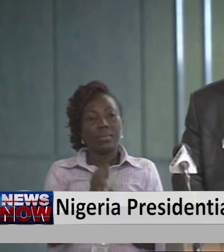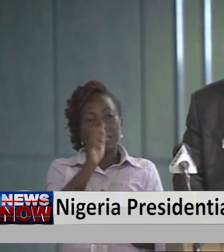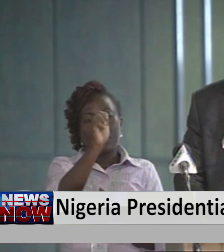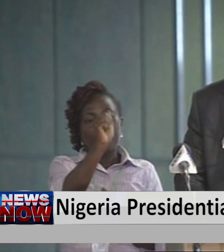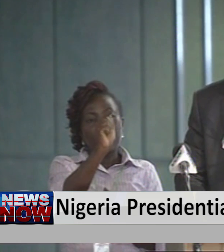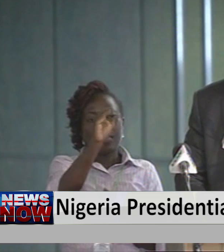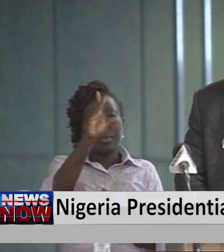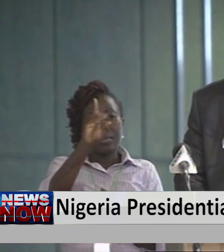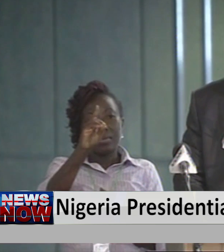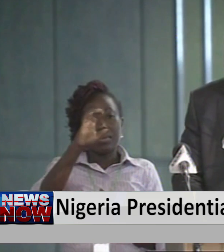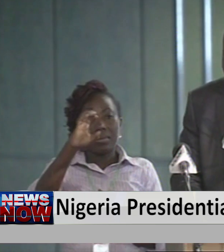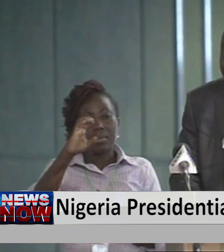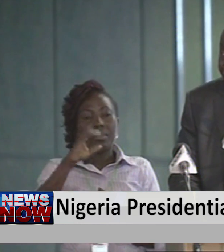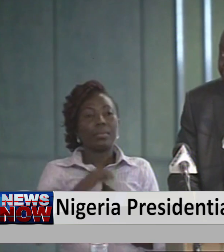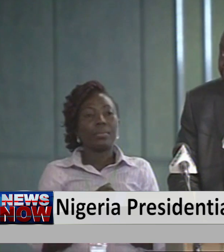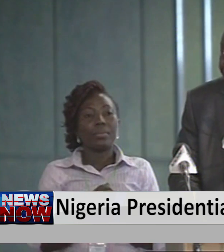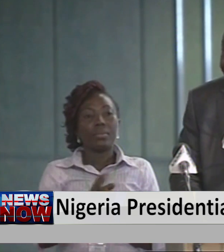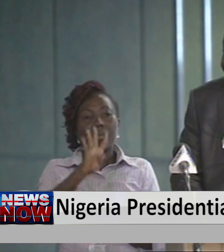ADC